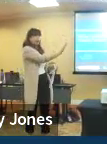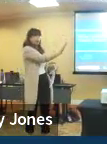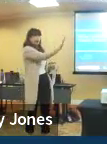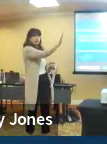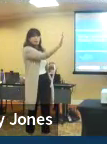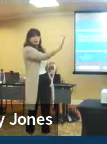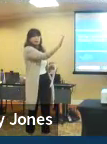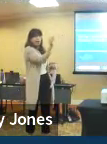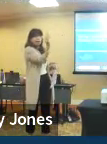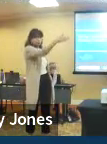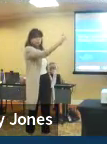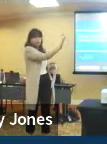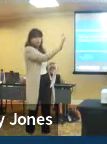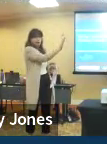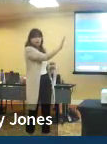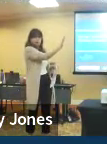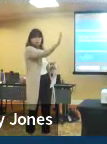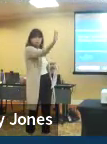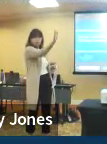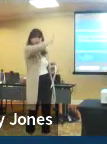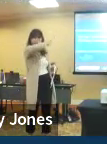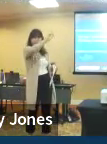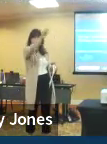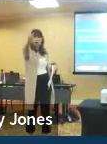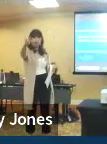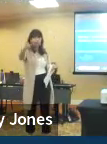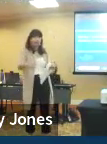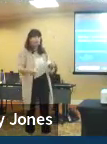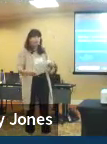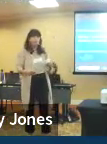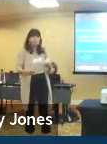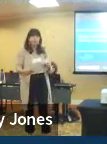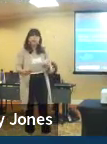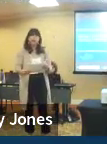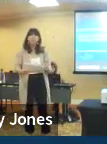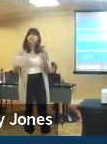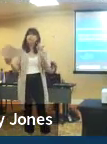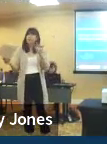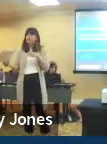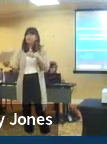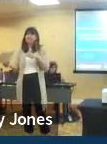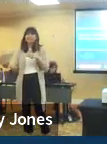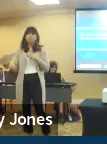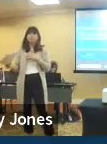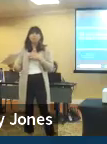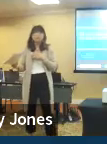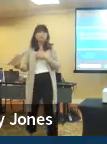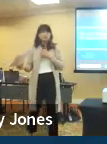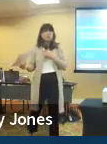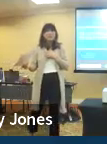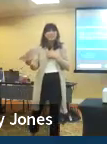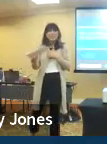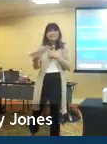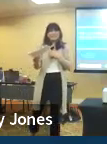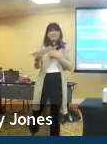out the door rather, and to the right down the hall, the restrooms. You also may see some folks you